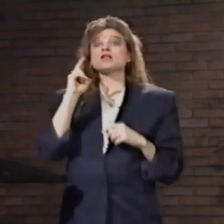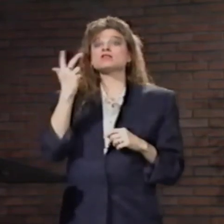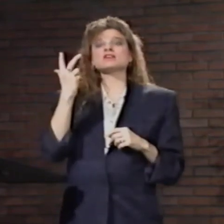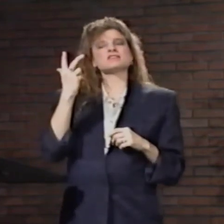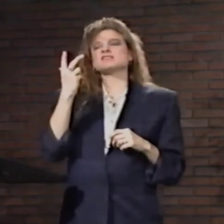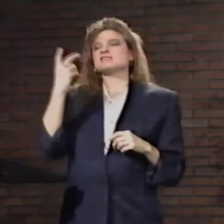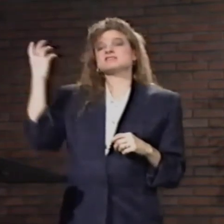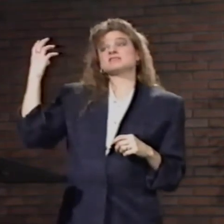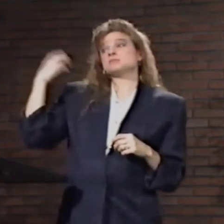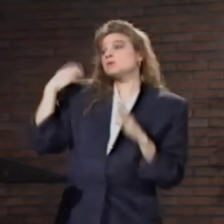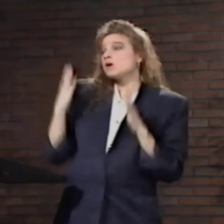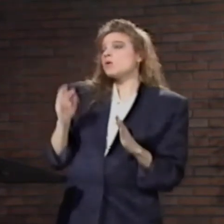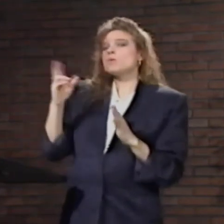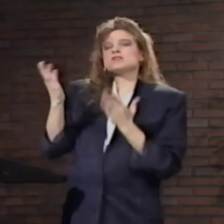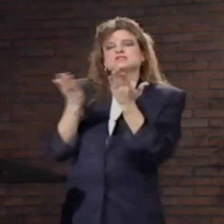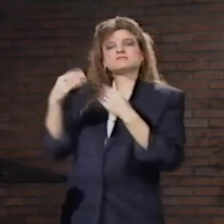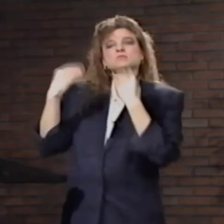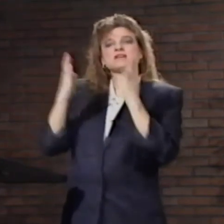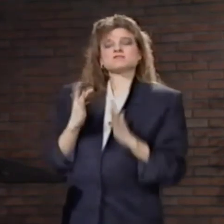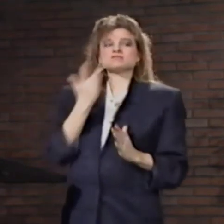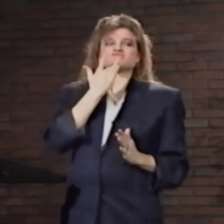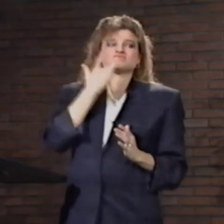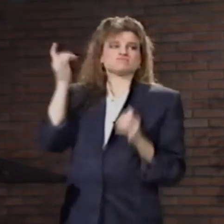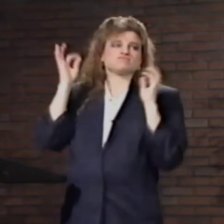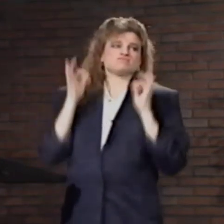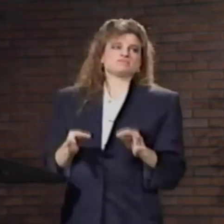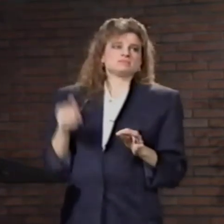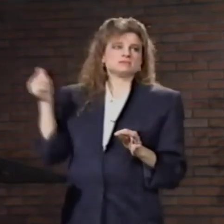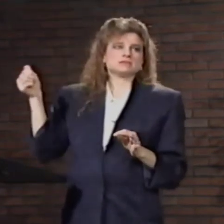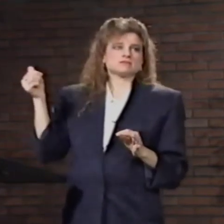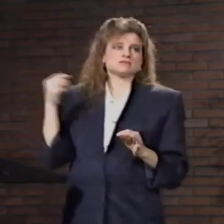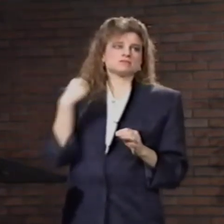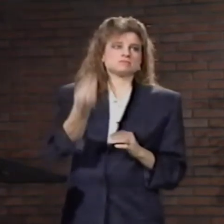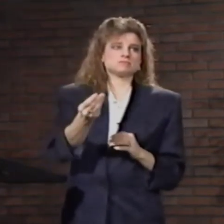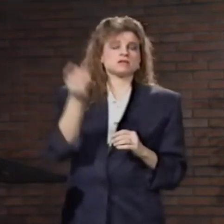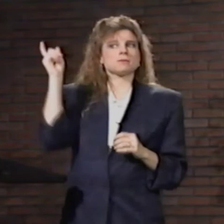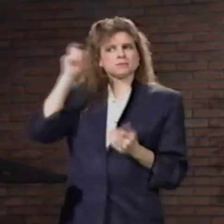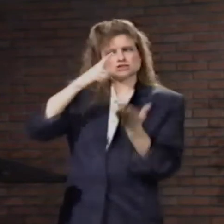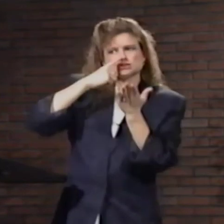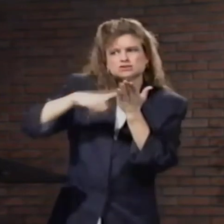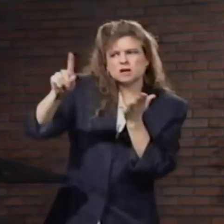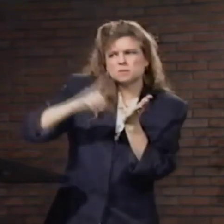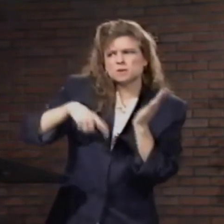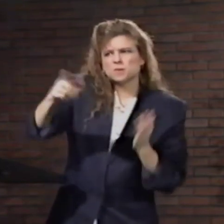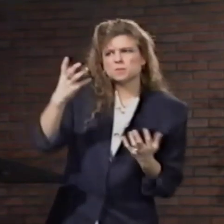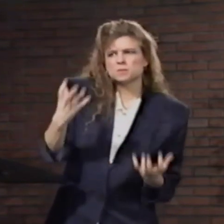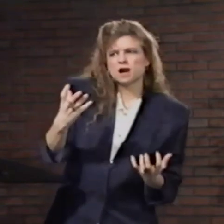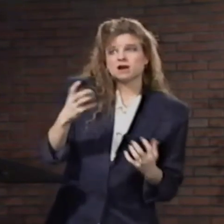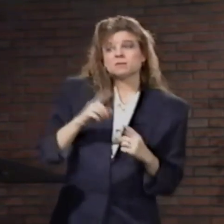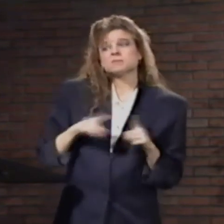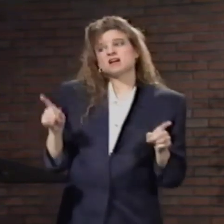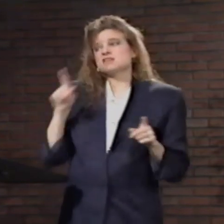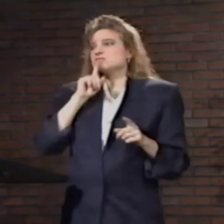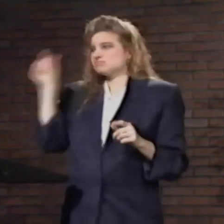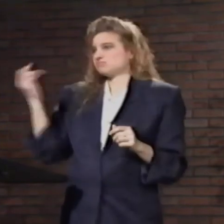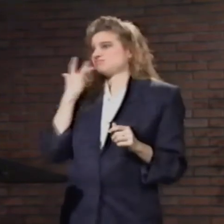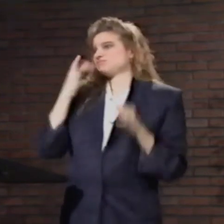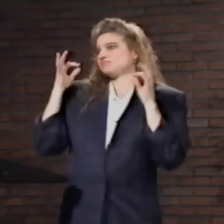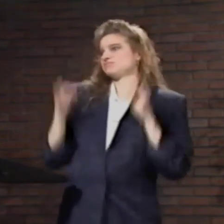deaf person is given primary consideration when deciding what communication style to use, but again, the manager or the boss of the